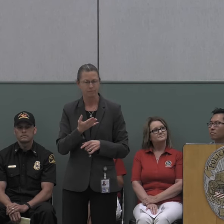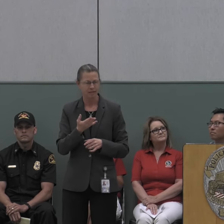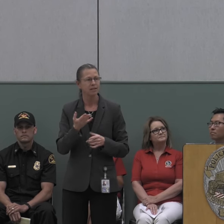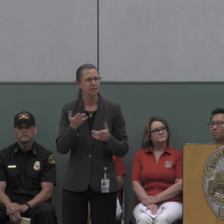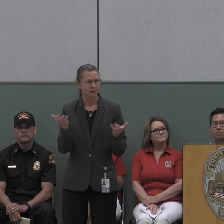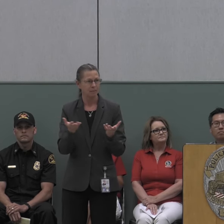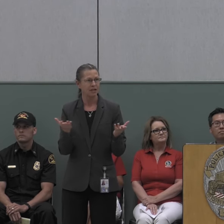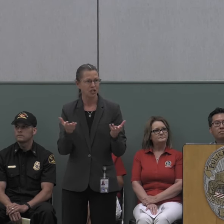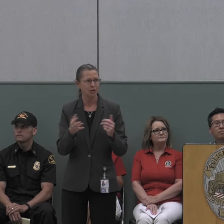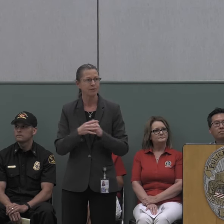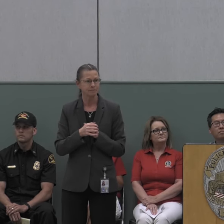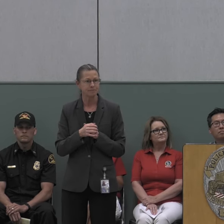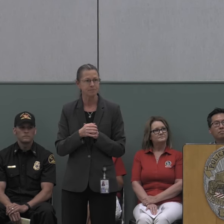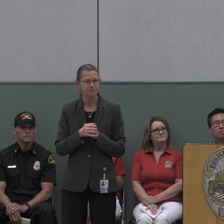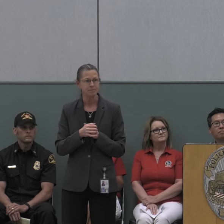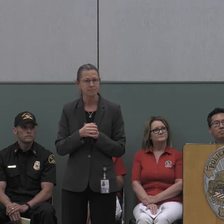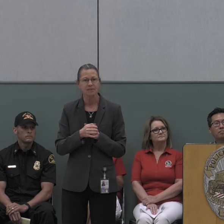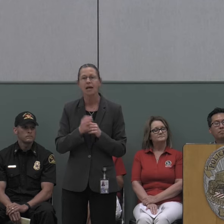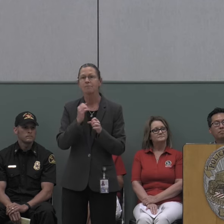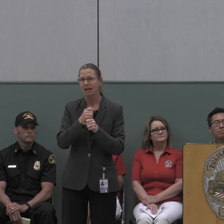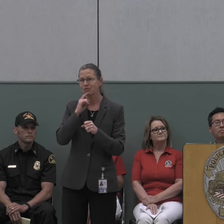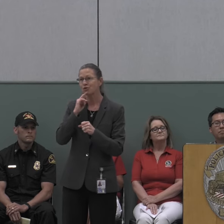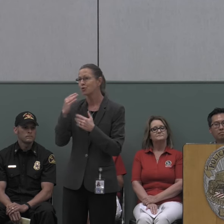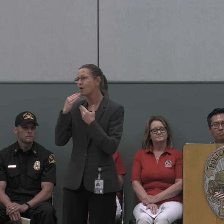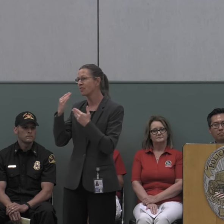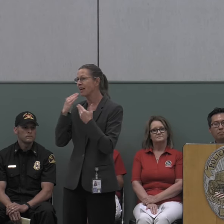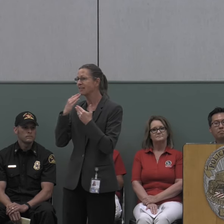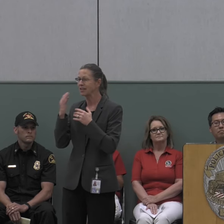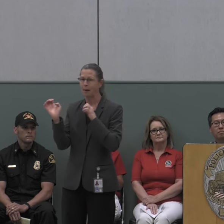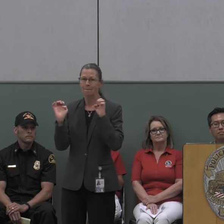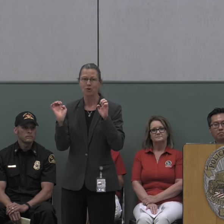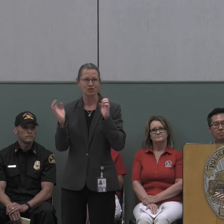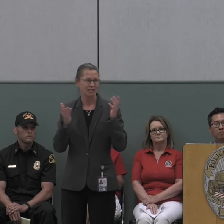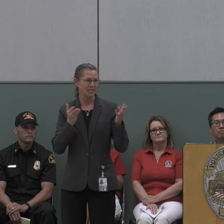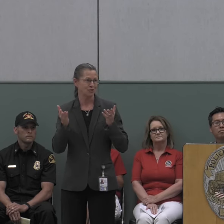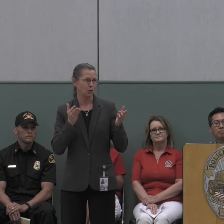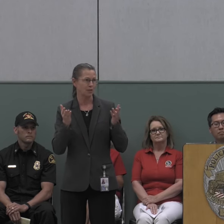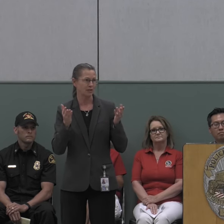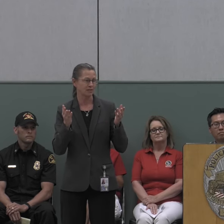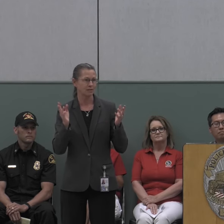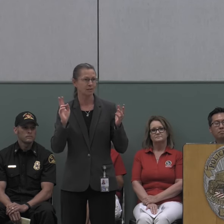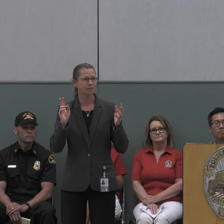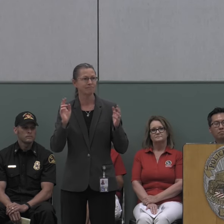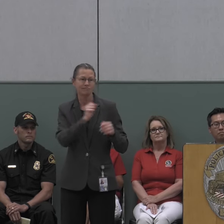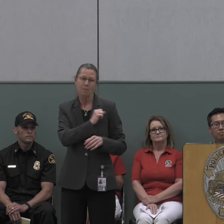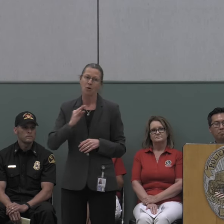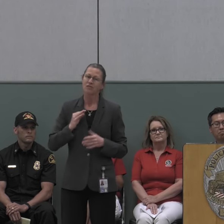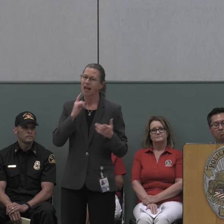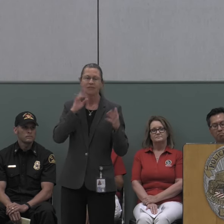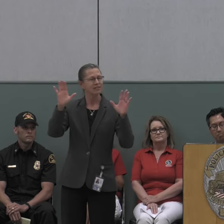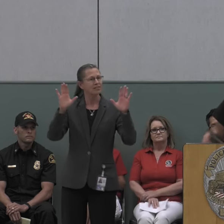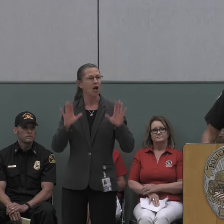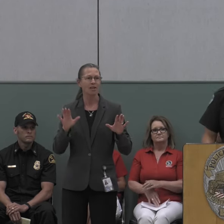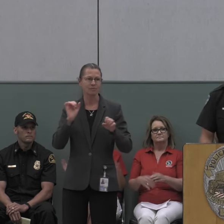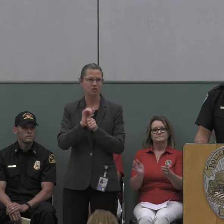sure that you thank the emergency service personnel, and they did an awesome job.